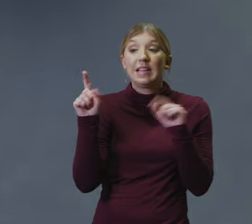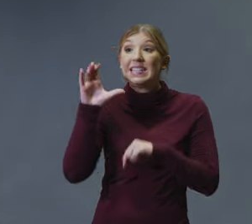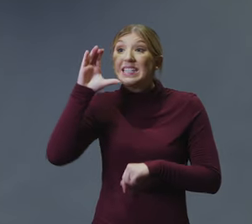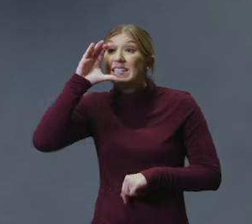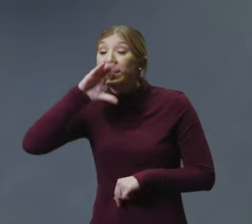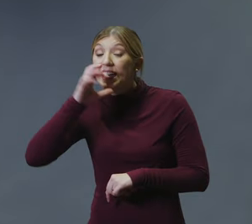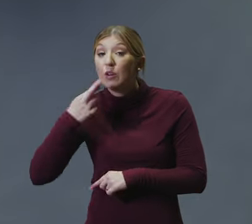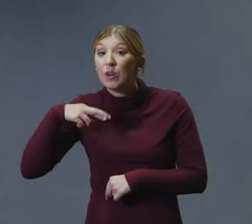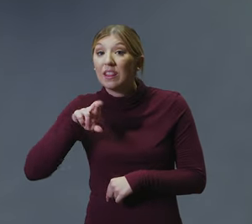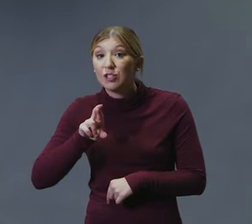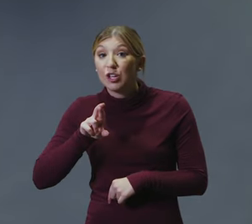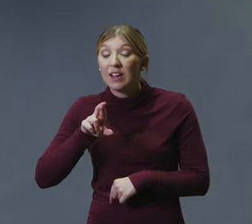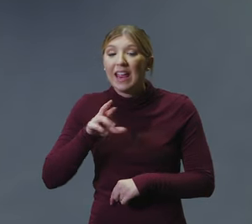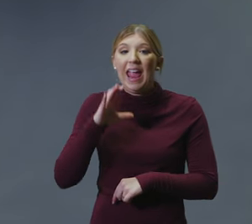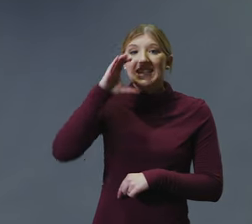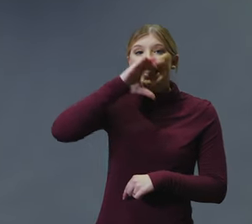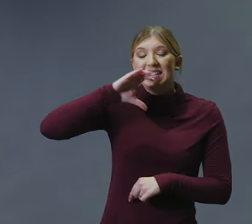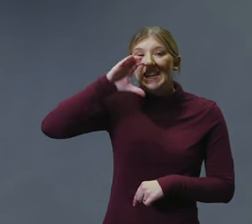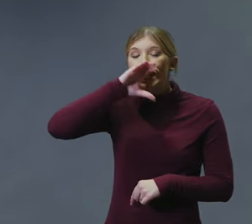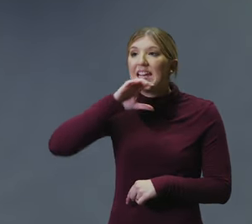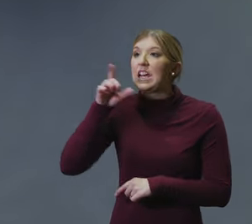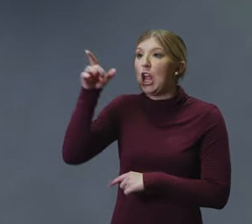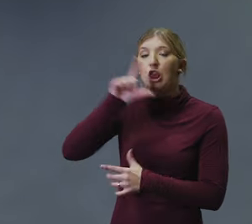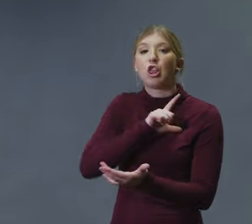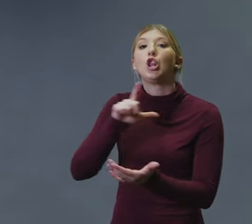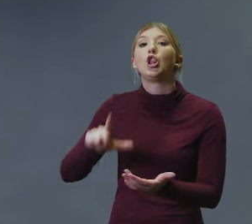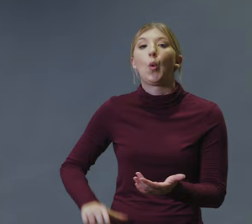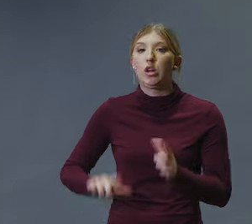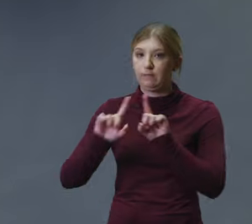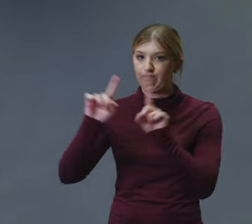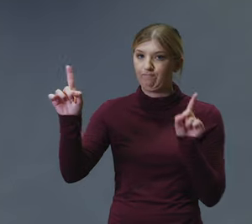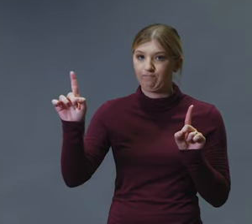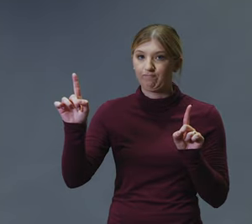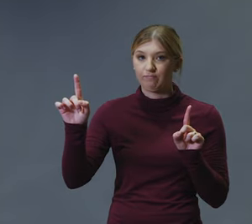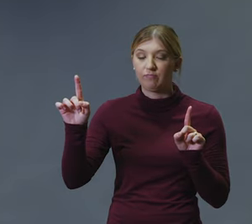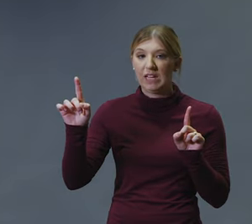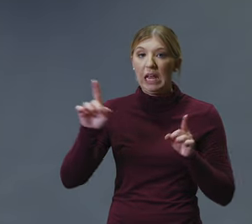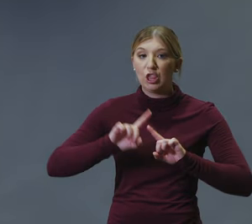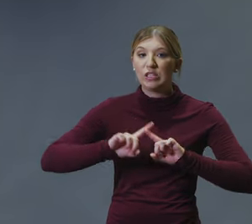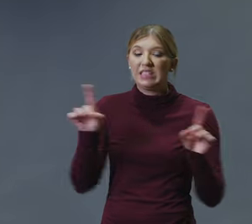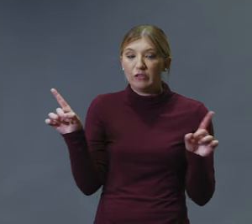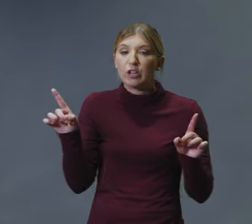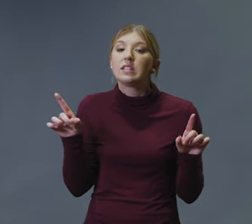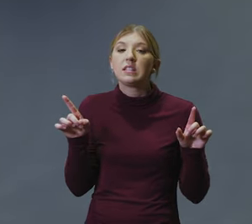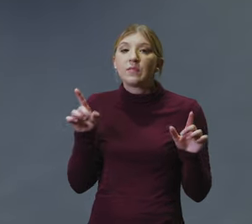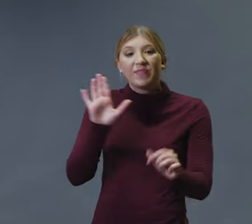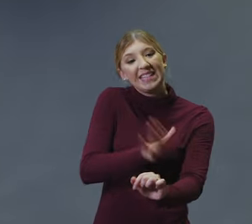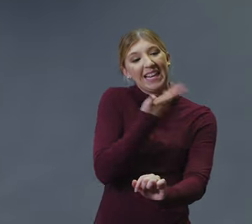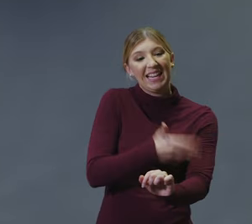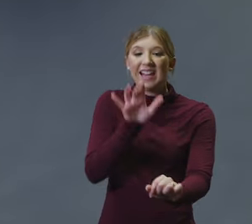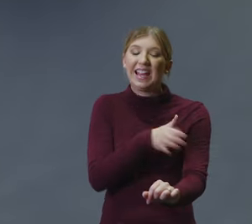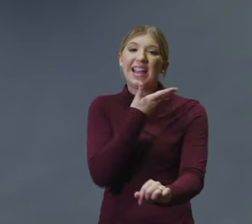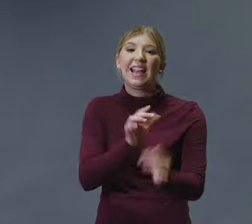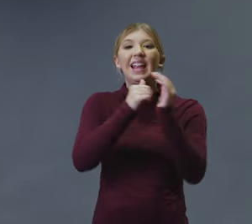seeking religion and seeking after the Lord. There's a difference between simply singing songs